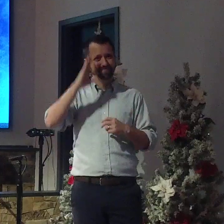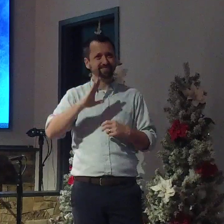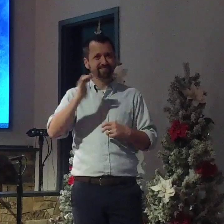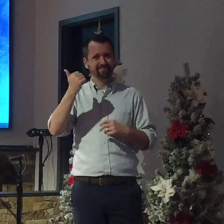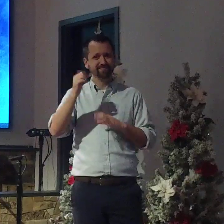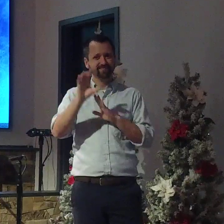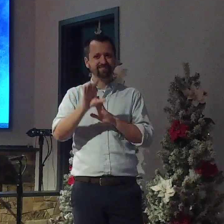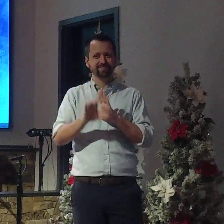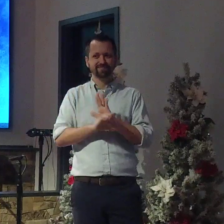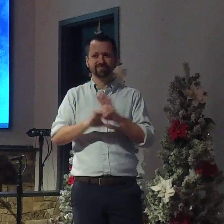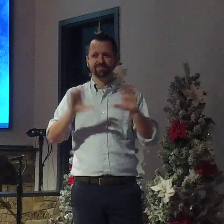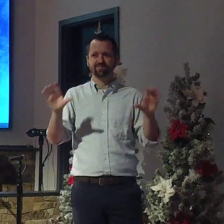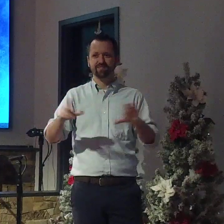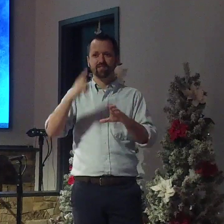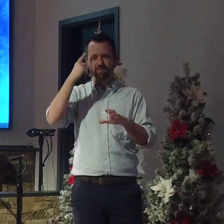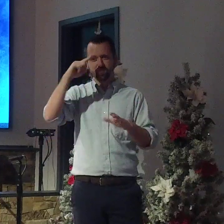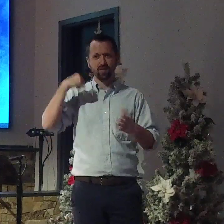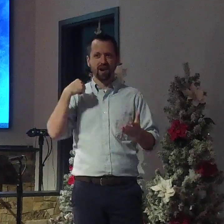something in between my teeth,